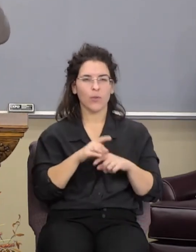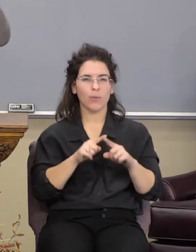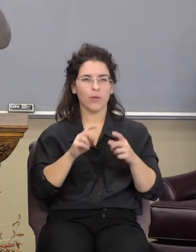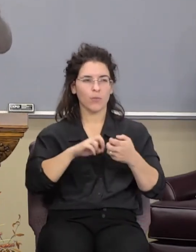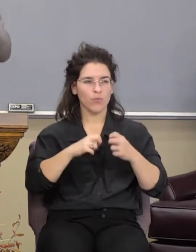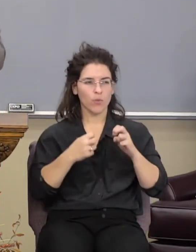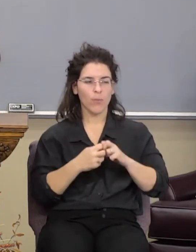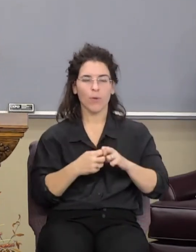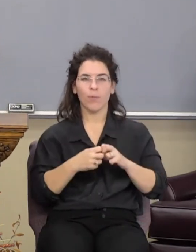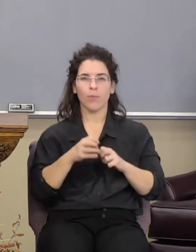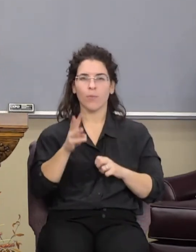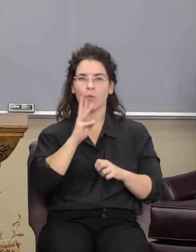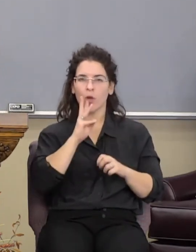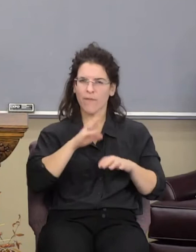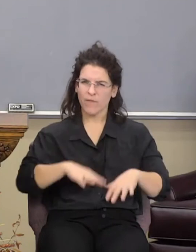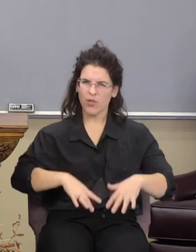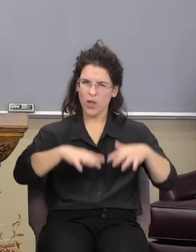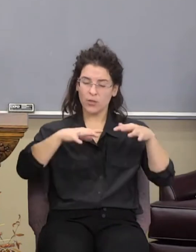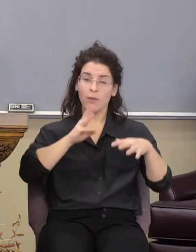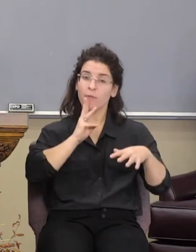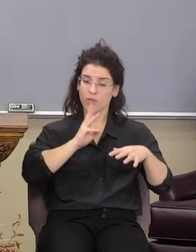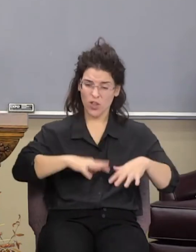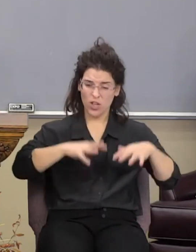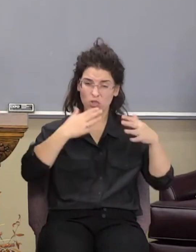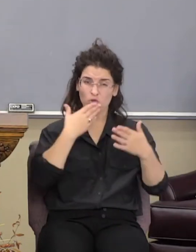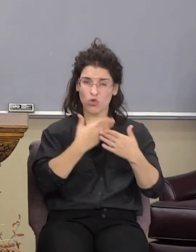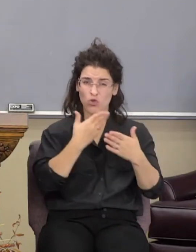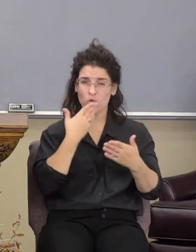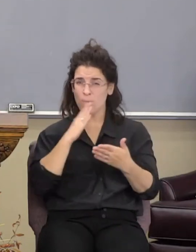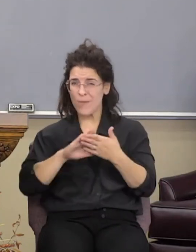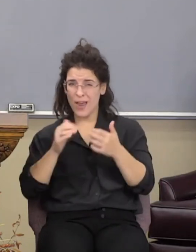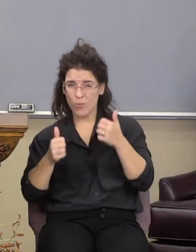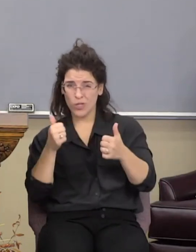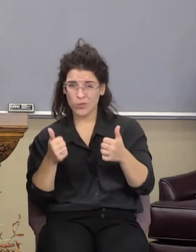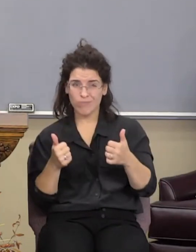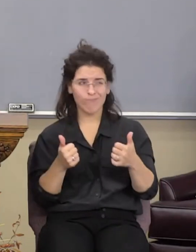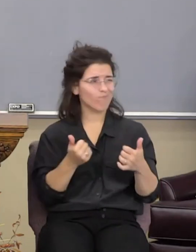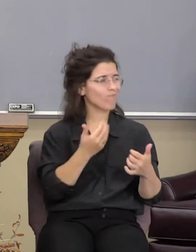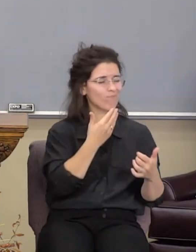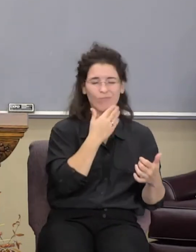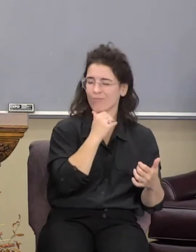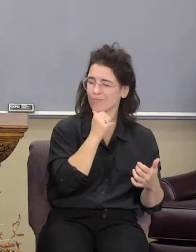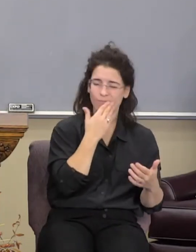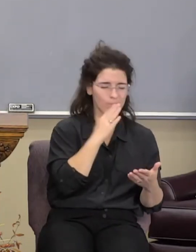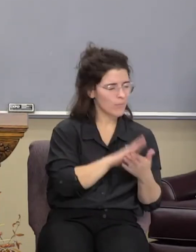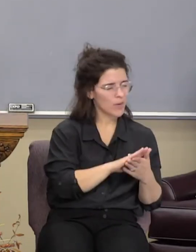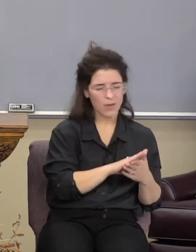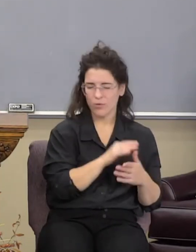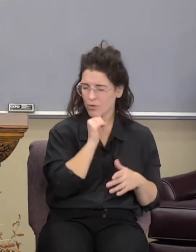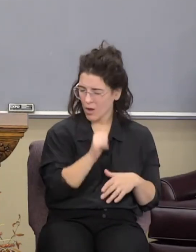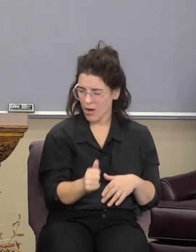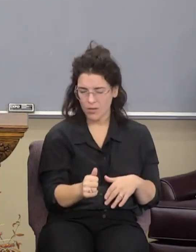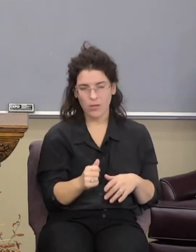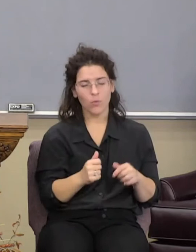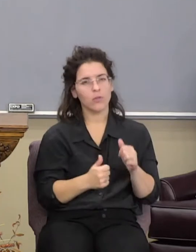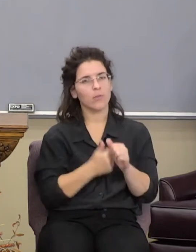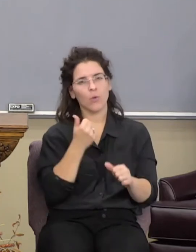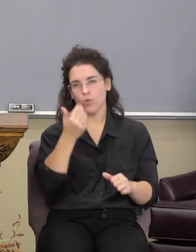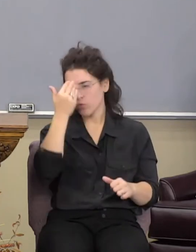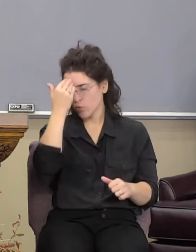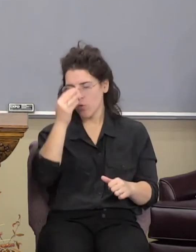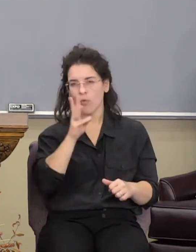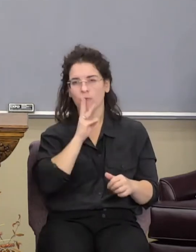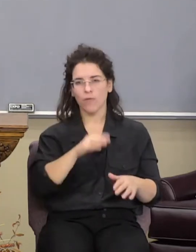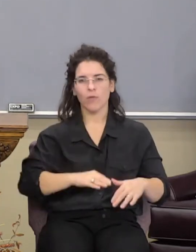there are these floods. Are floods a good thing? No. Now, what is the most well-known flood